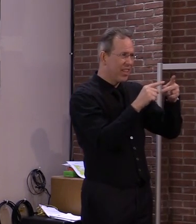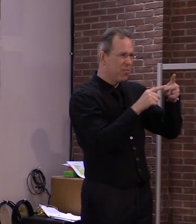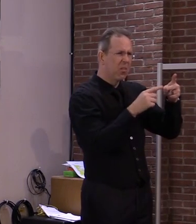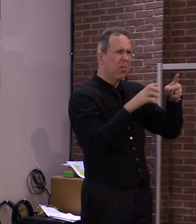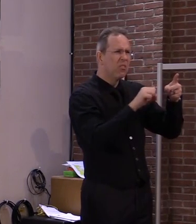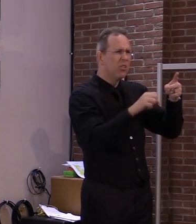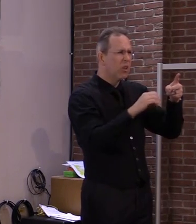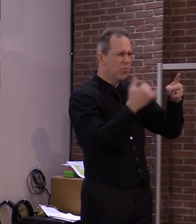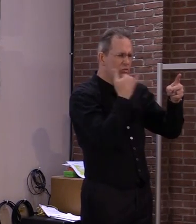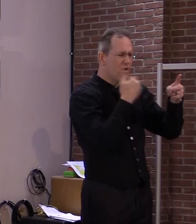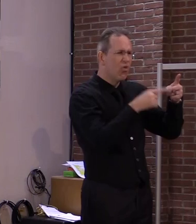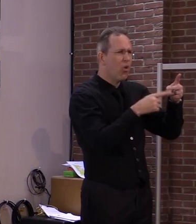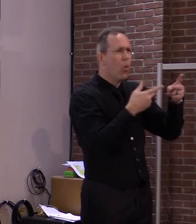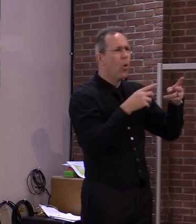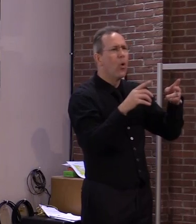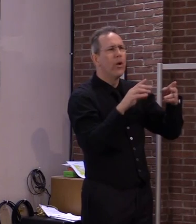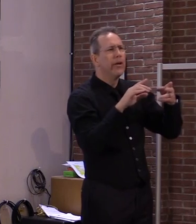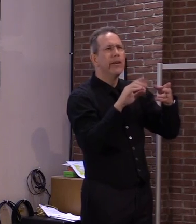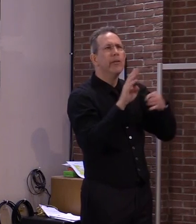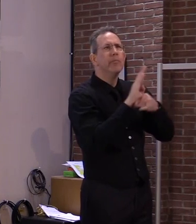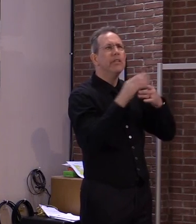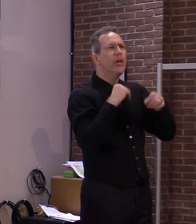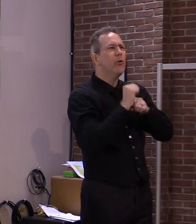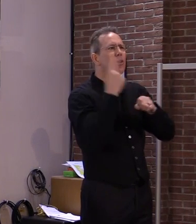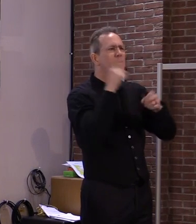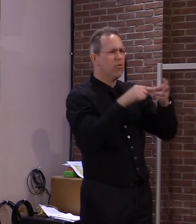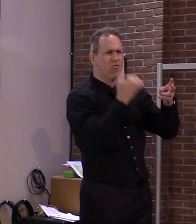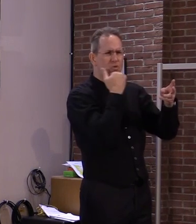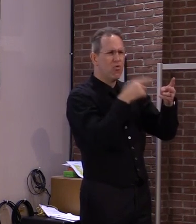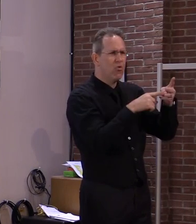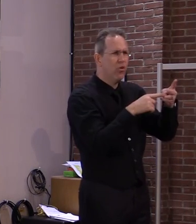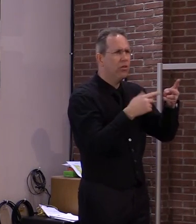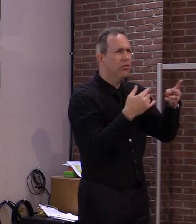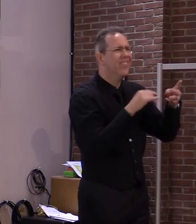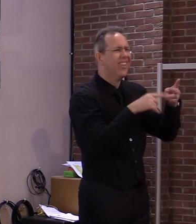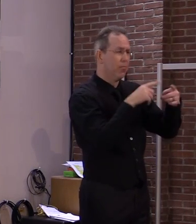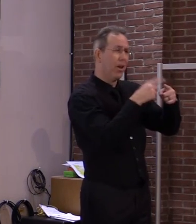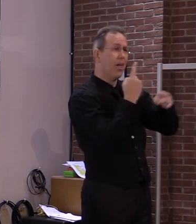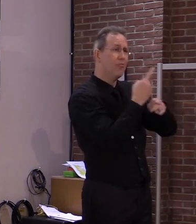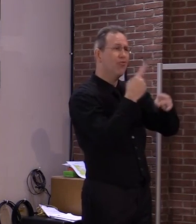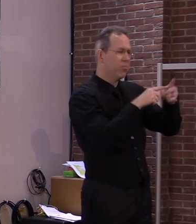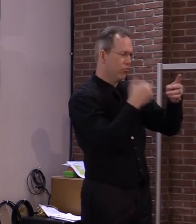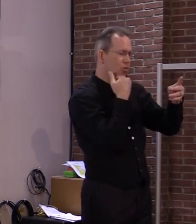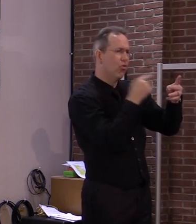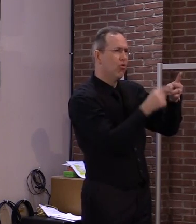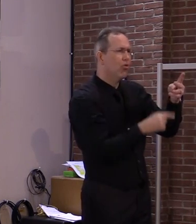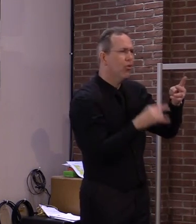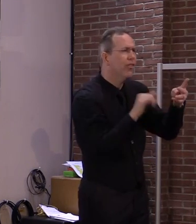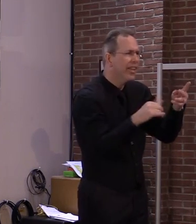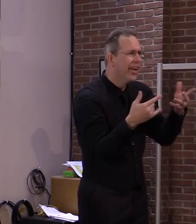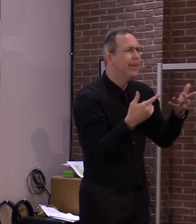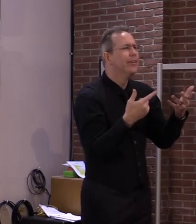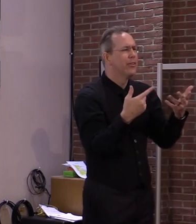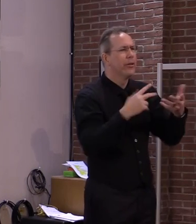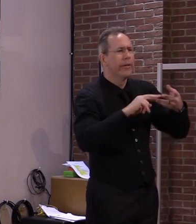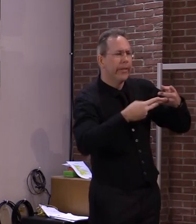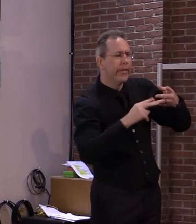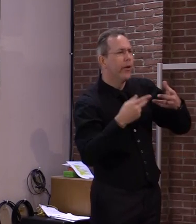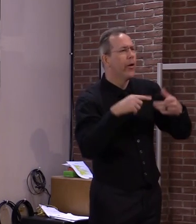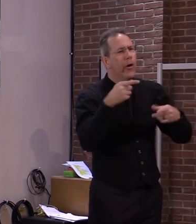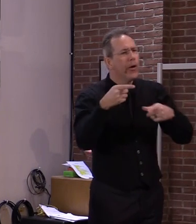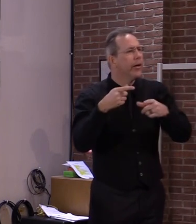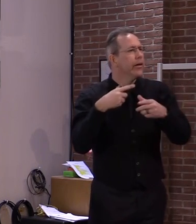to an individual. So again, there's different levels of risk throughout this entire thing.